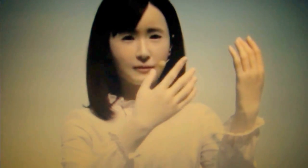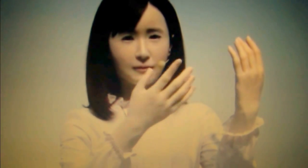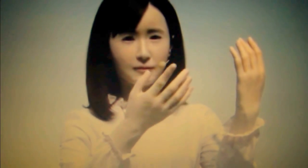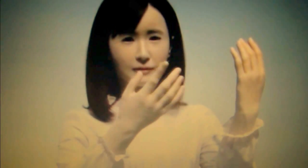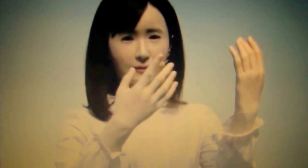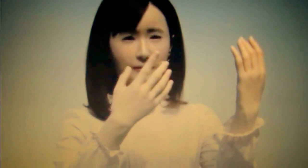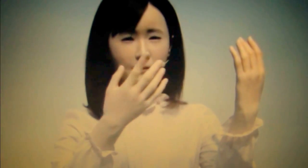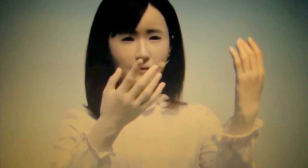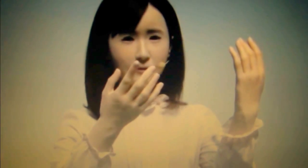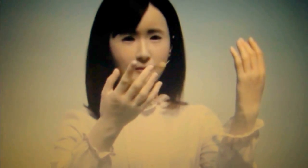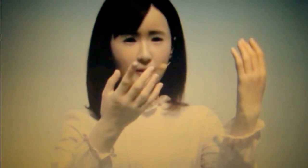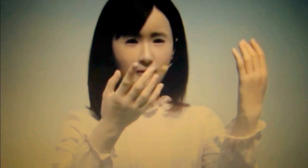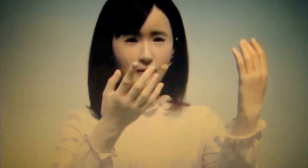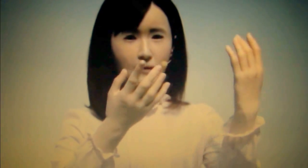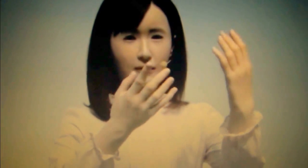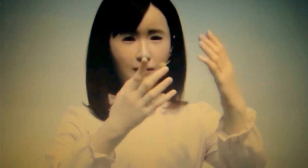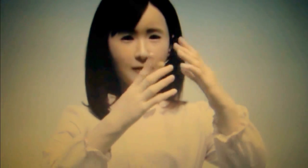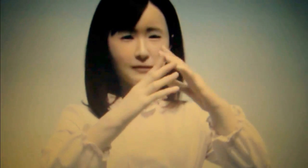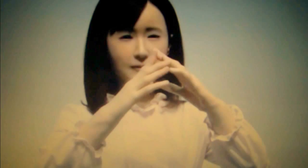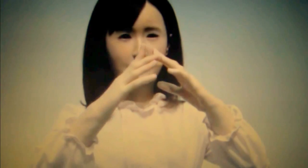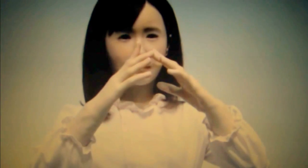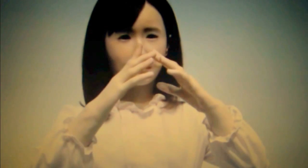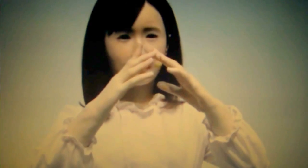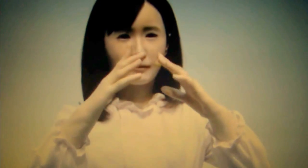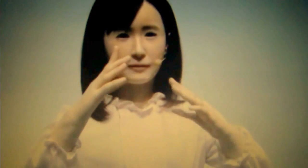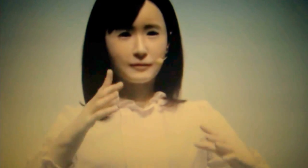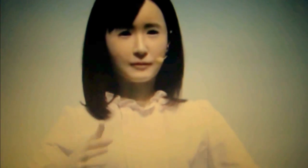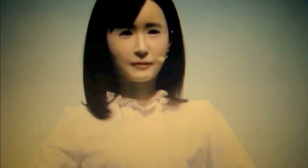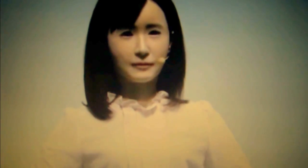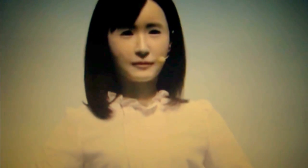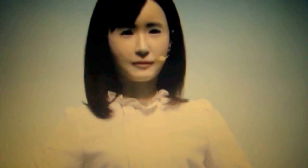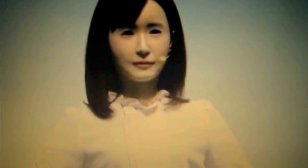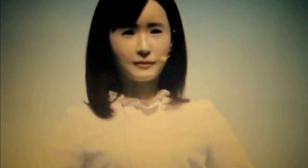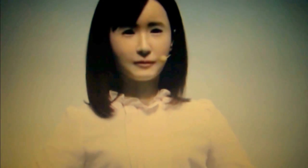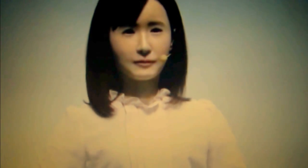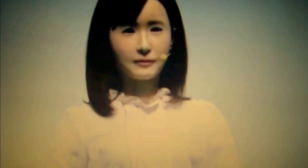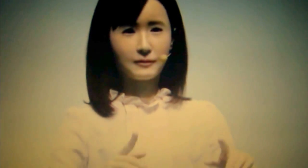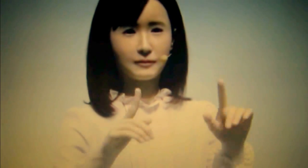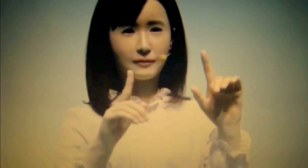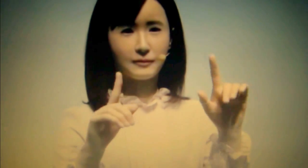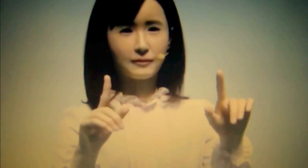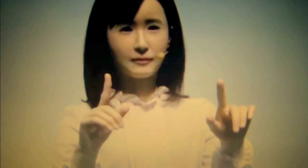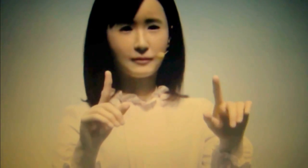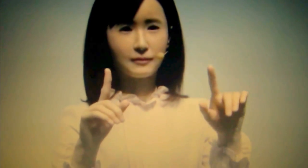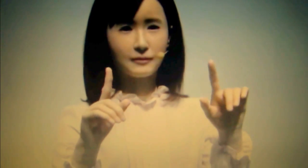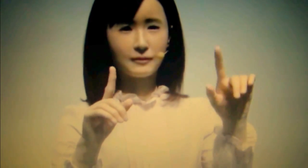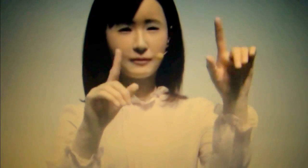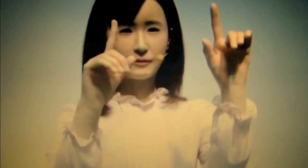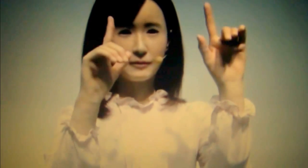sign language. It has smooth silicone-based skin, practically indistinguishable from human